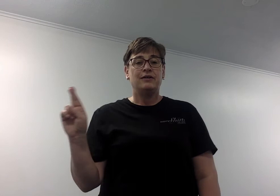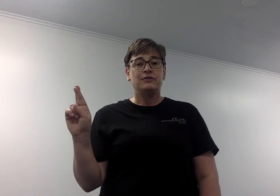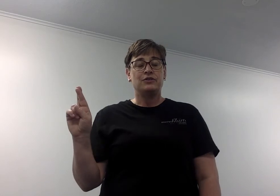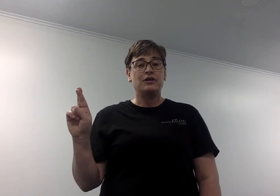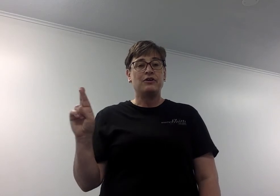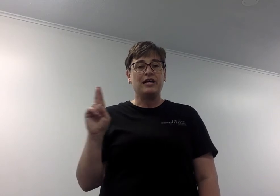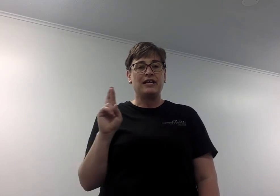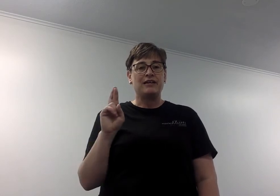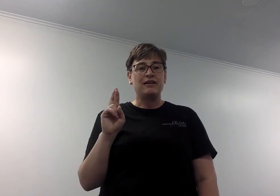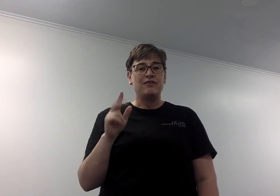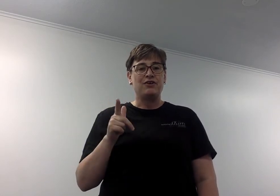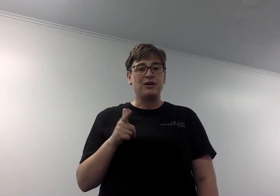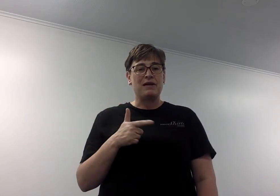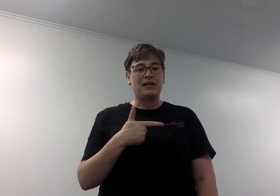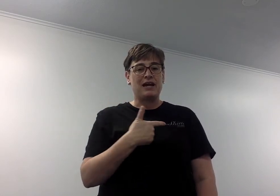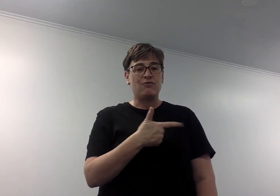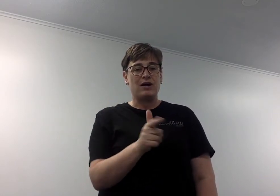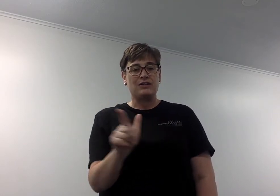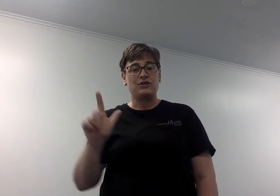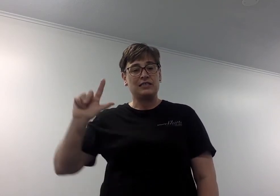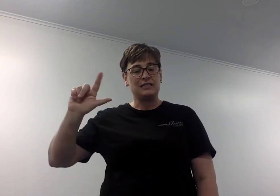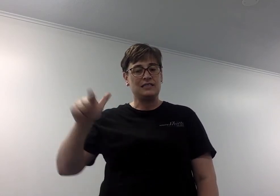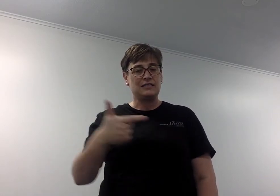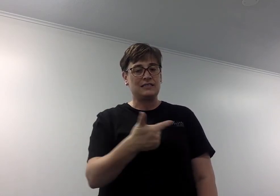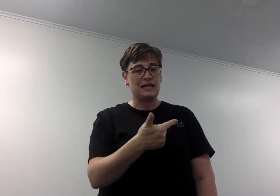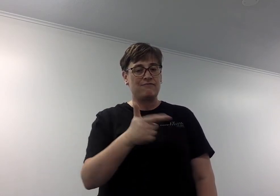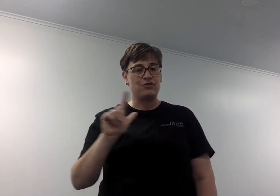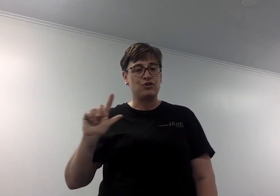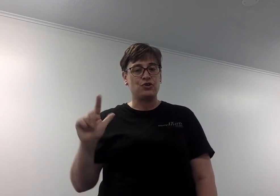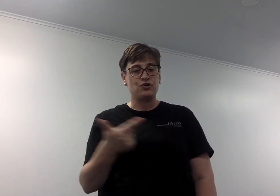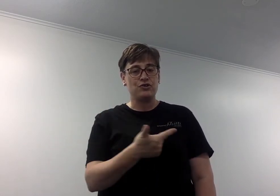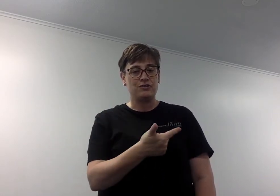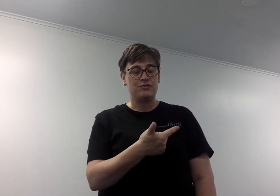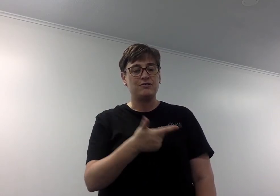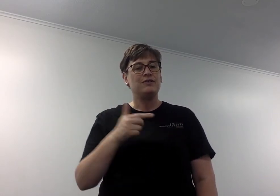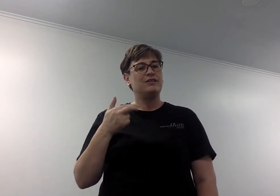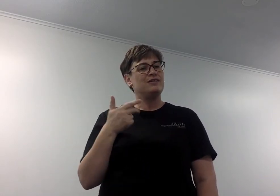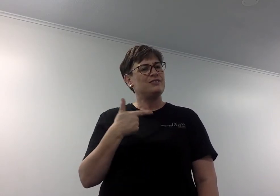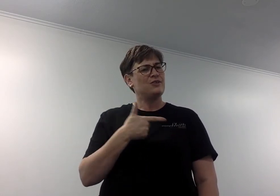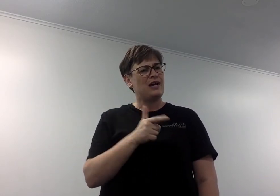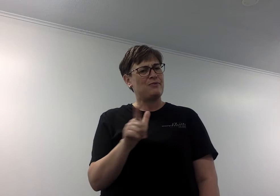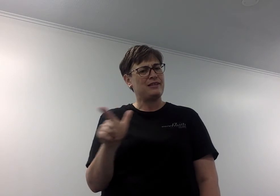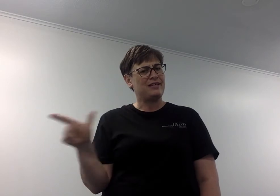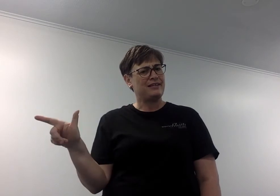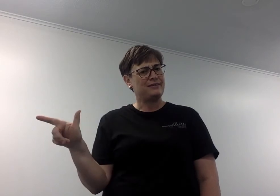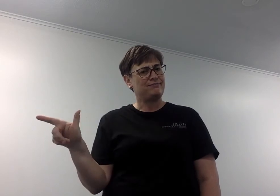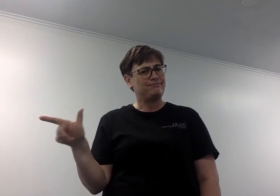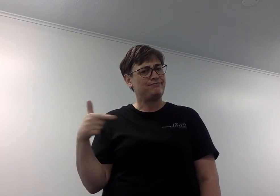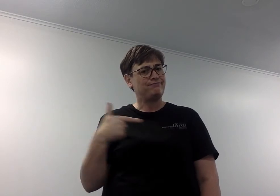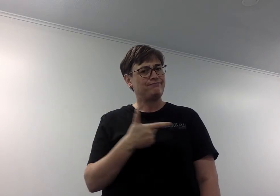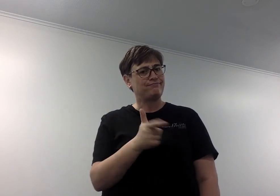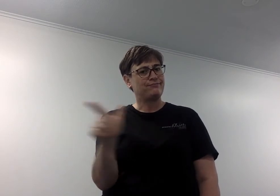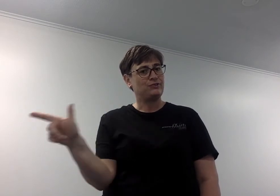So there again, if you're going to make a right turn, because this is the sign for turn, so I would think turn